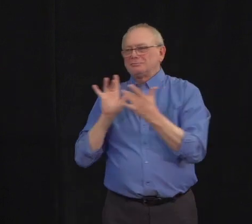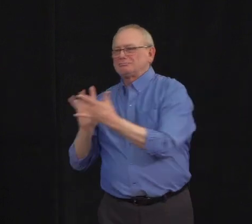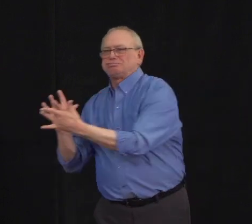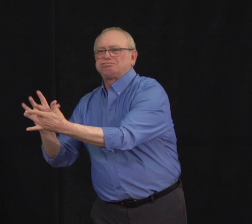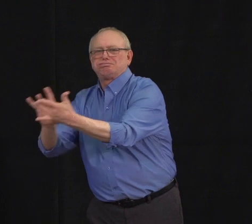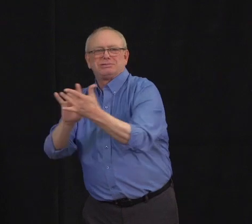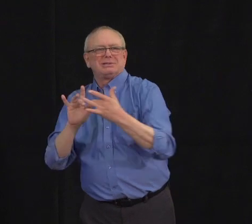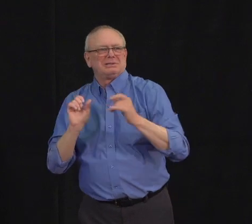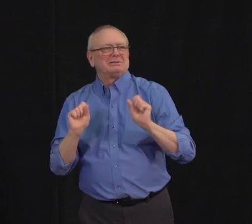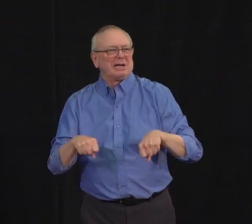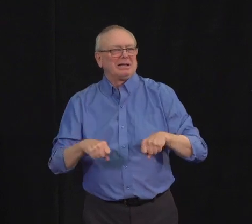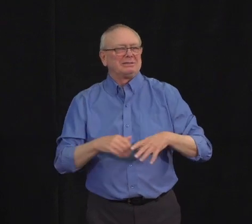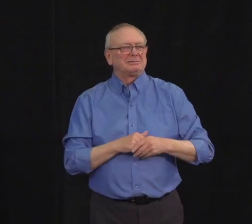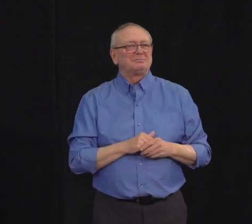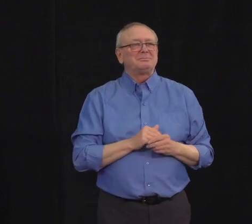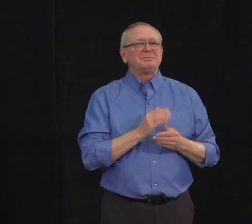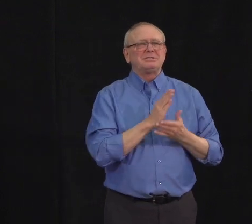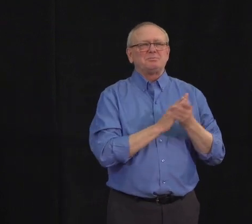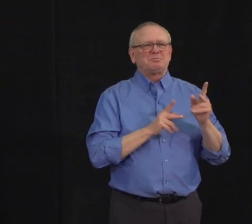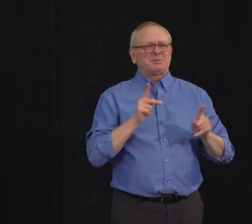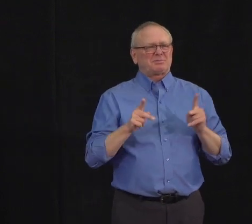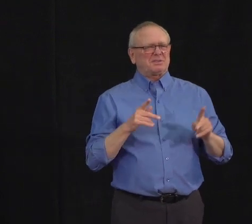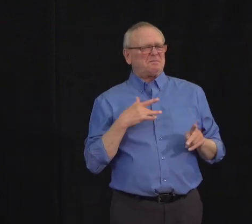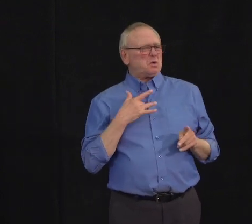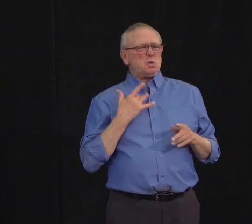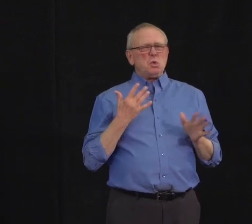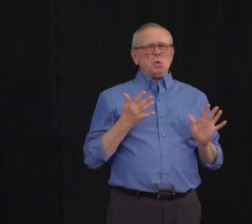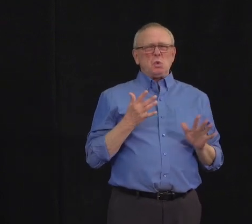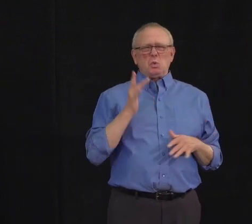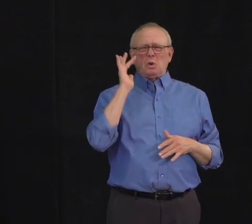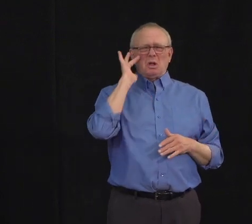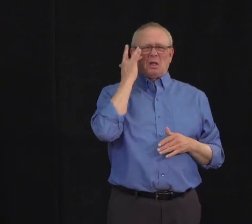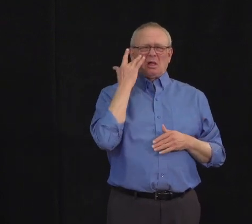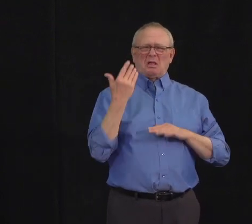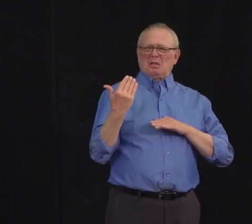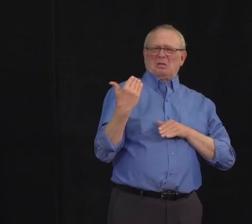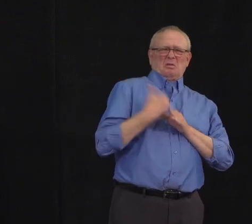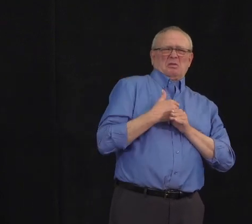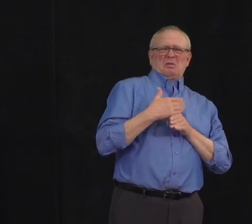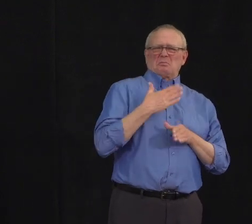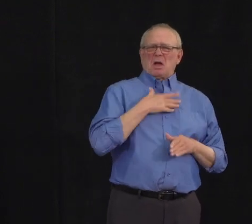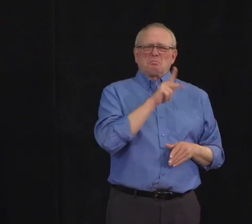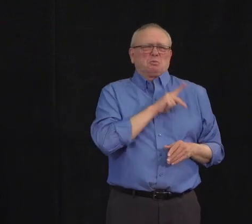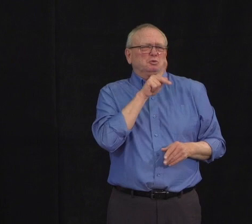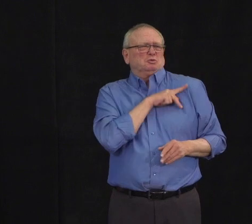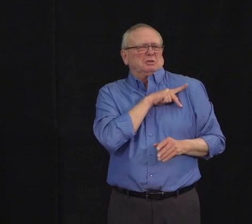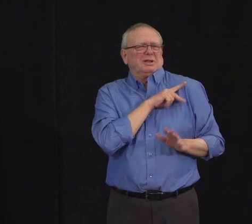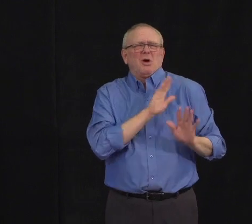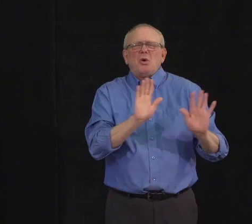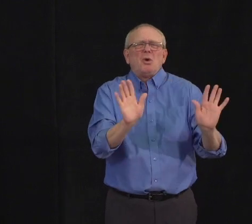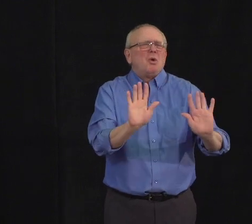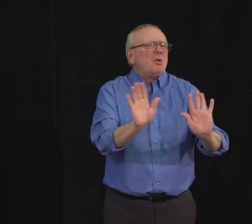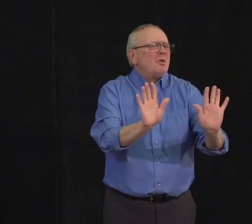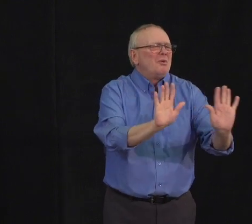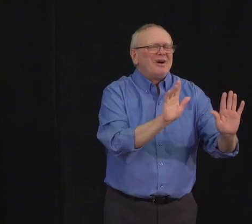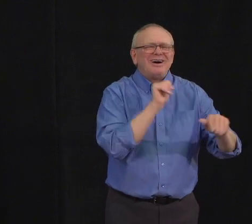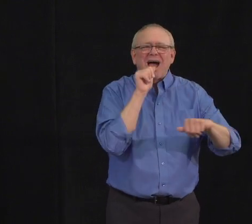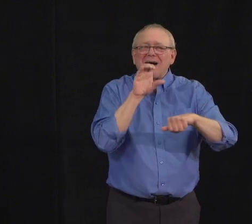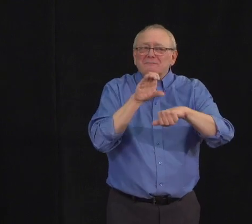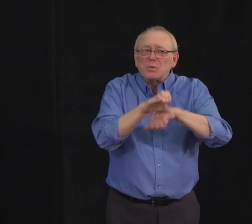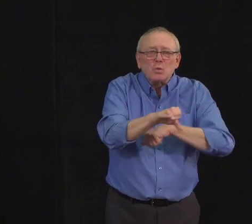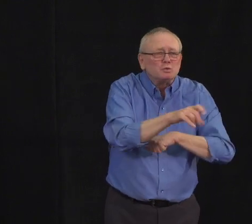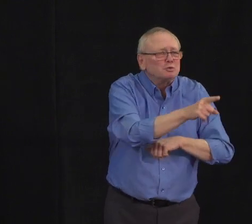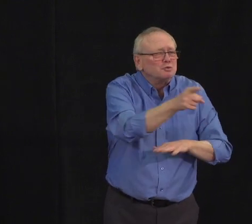seem intrusive, but downloading the app is completely voluntary, and data will not be accessed